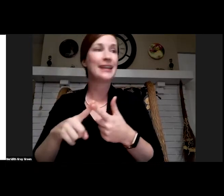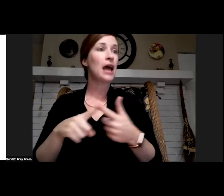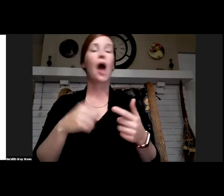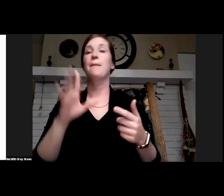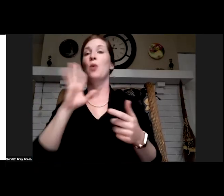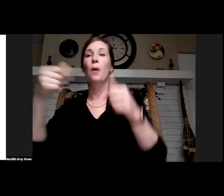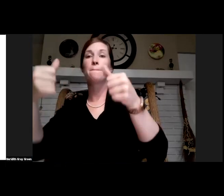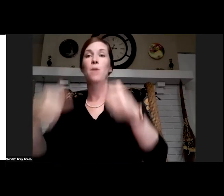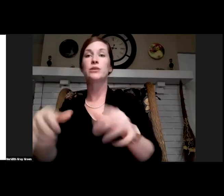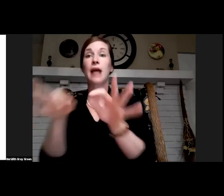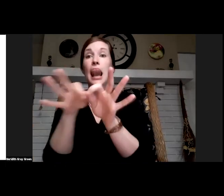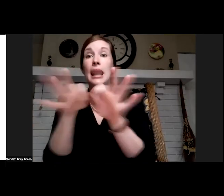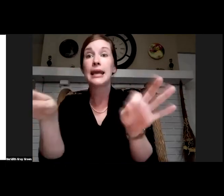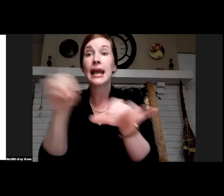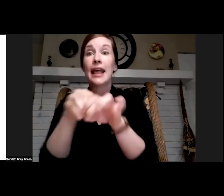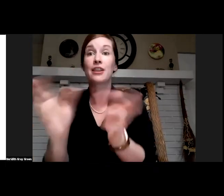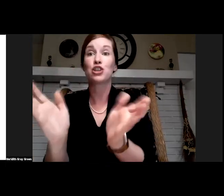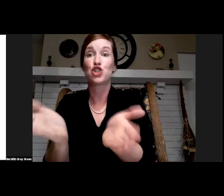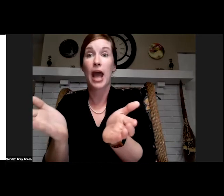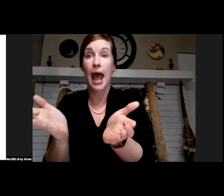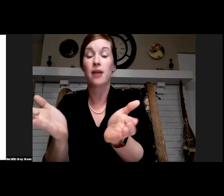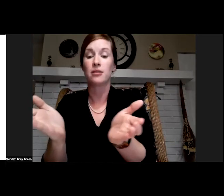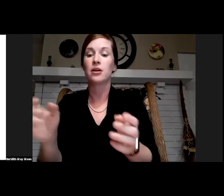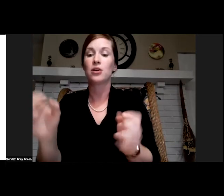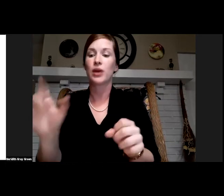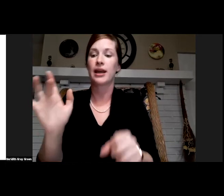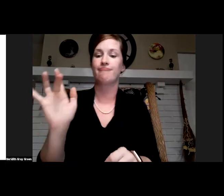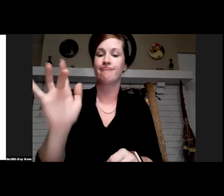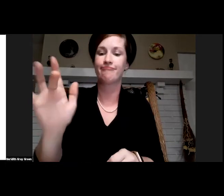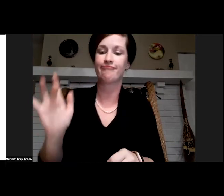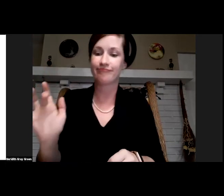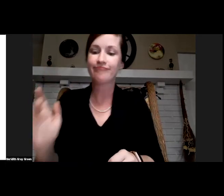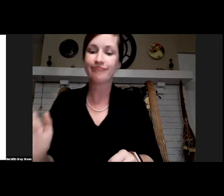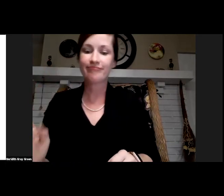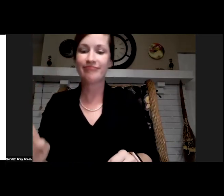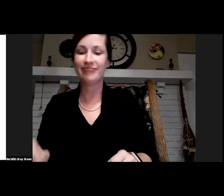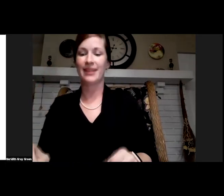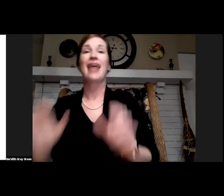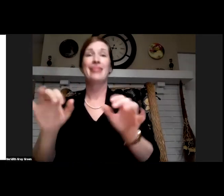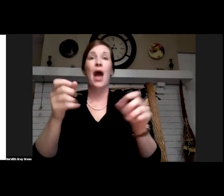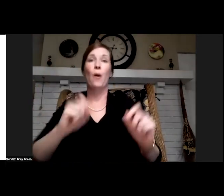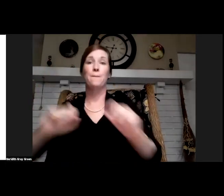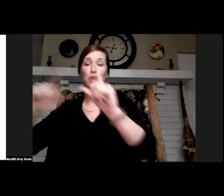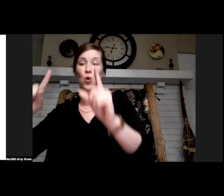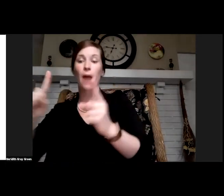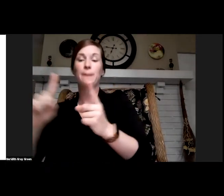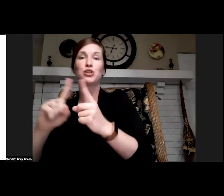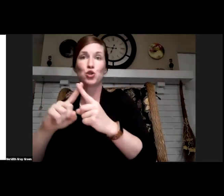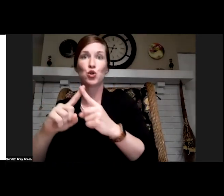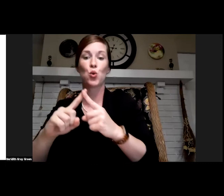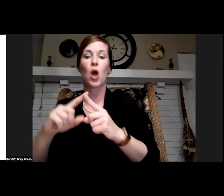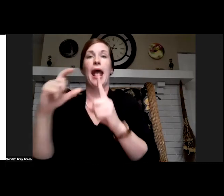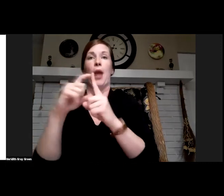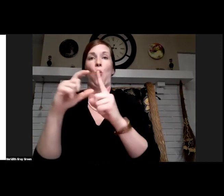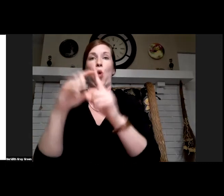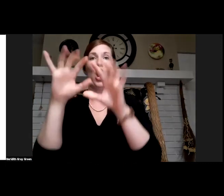What does it look like? We'll post a link in the chat, and then you can hit that. And then when you